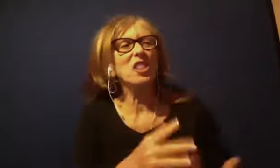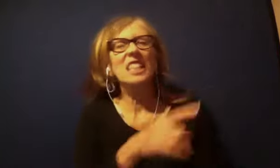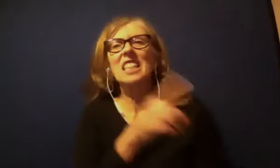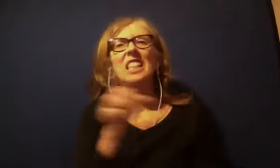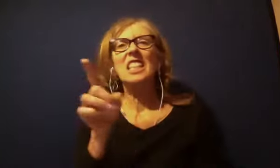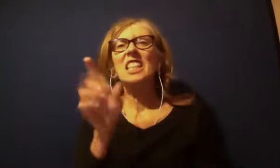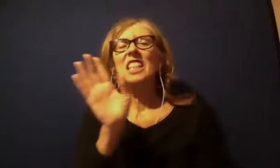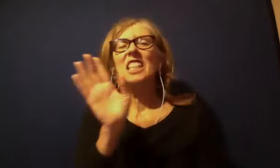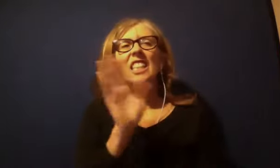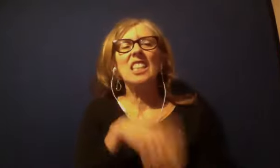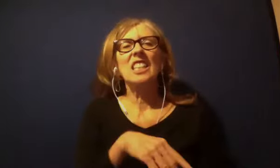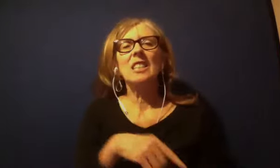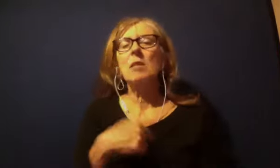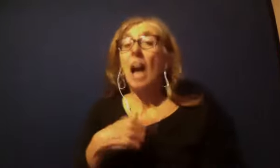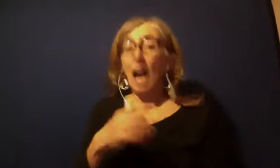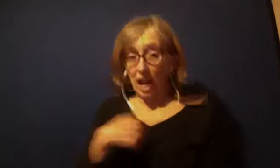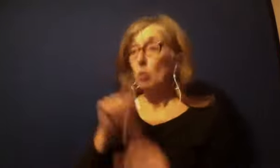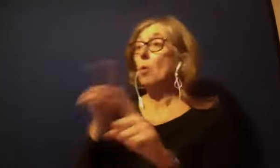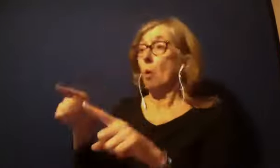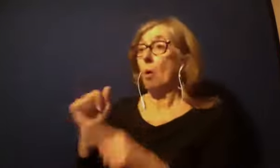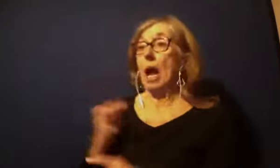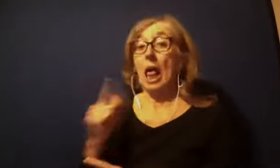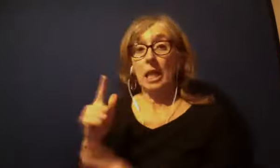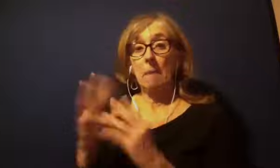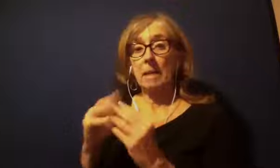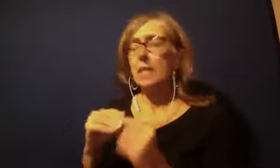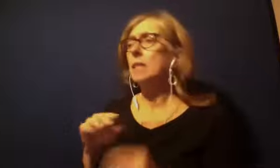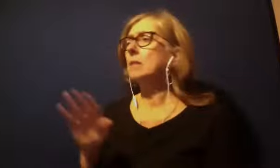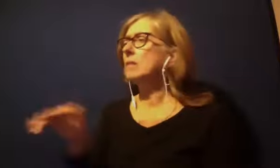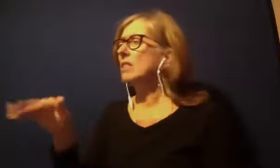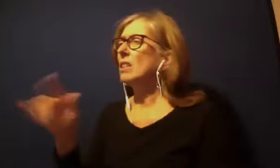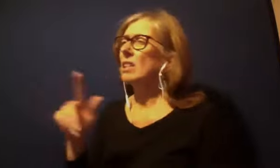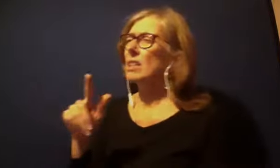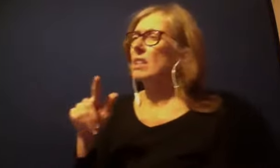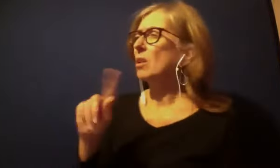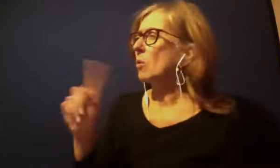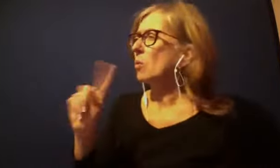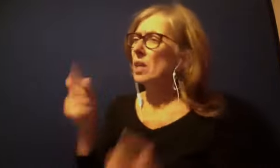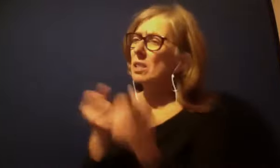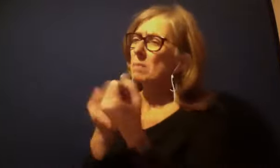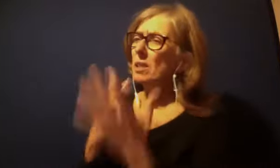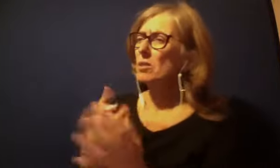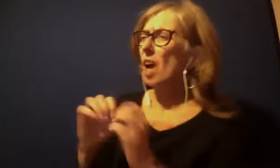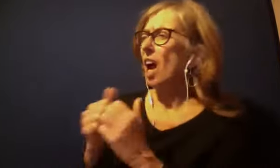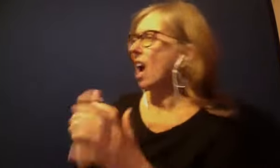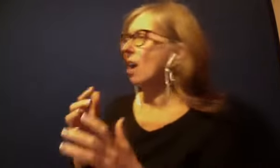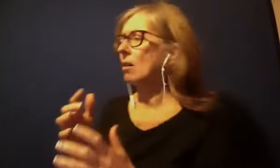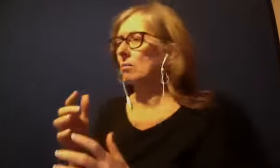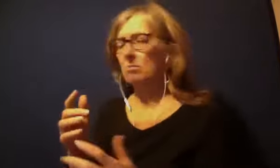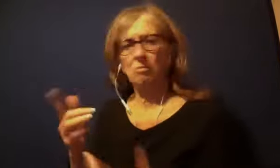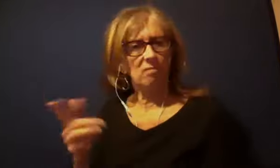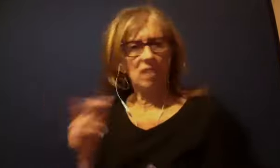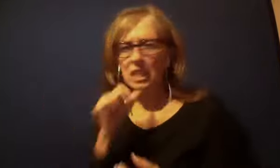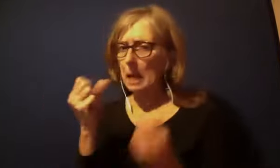those Al-Anon meetings when I was asking around about sponsorship, there wasn't too many people who were doing it. And they couldn't tell me how they did